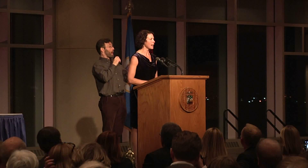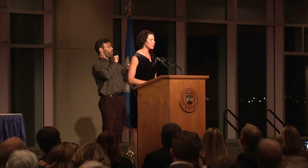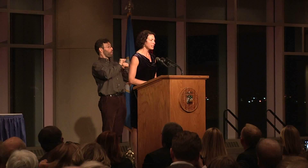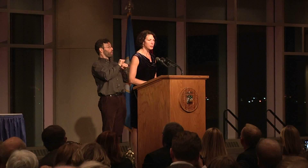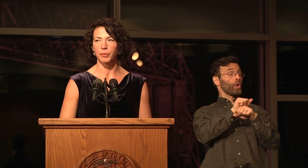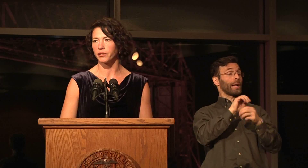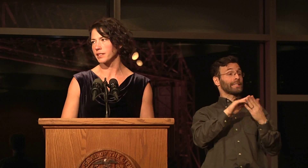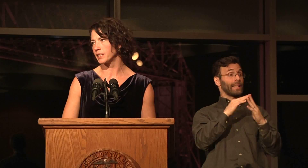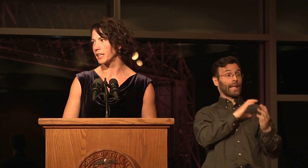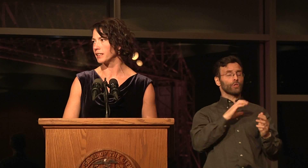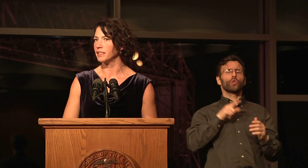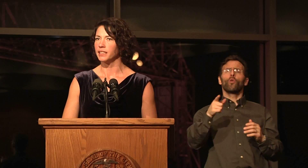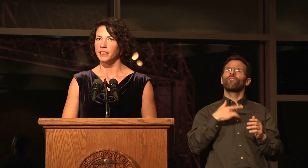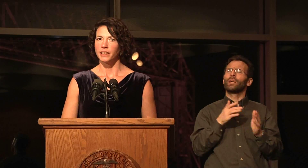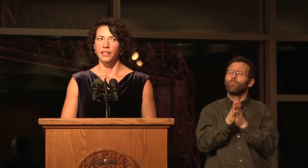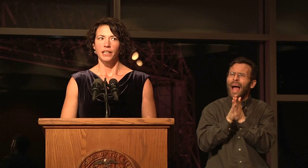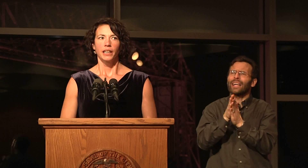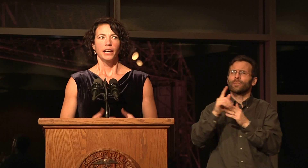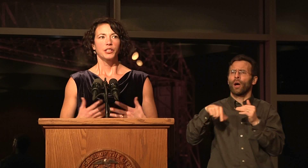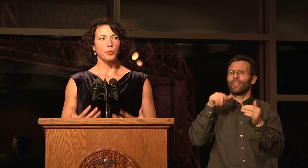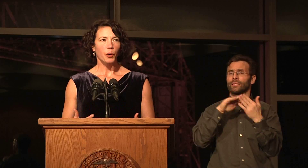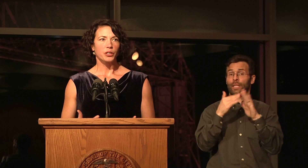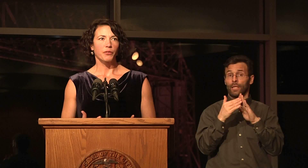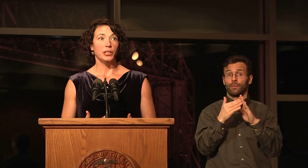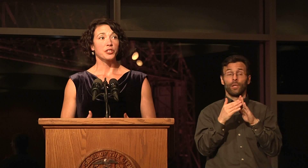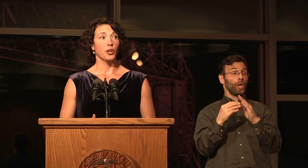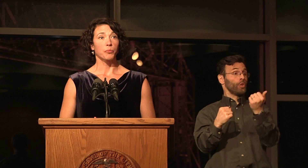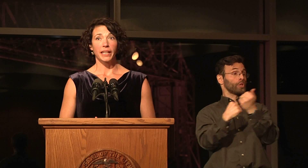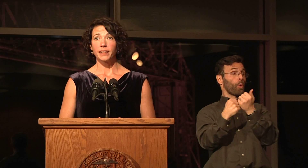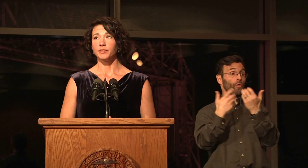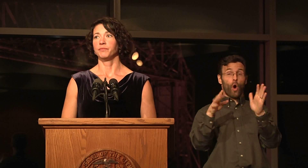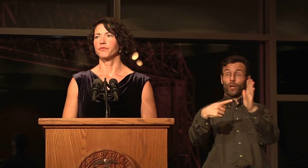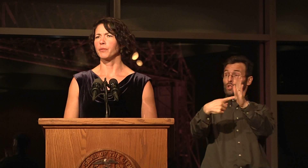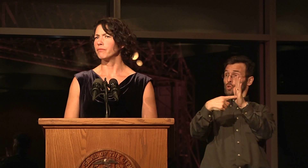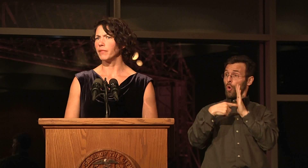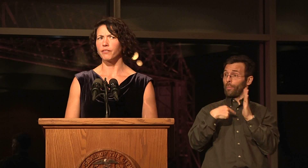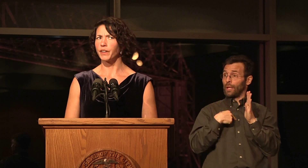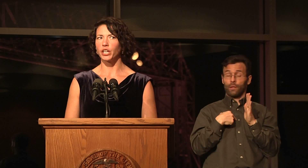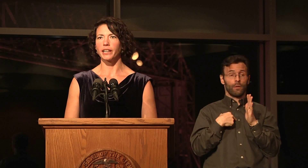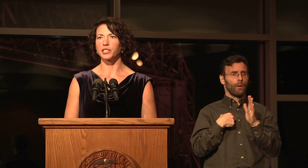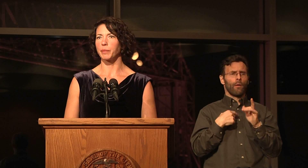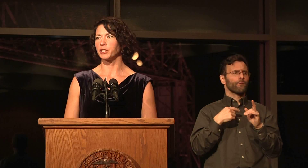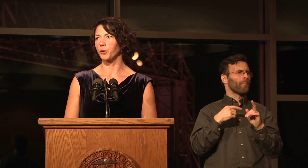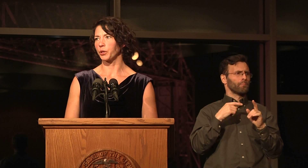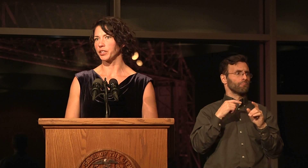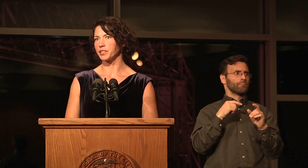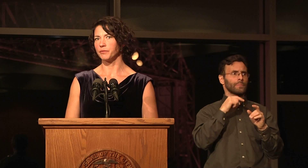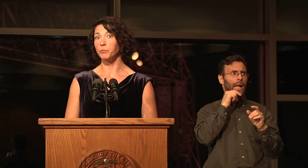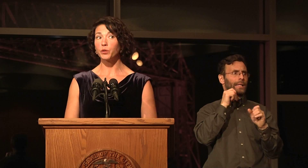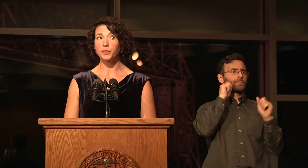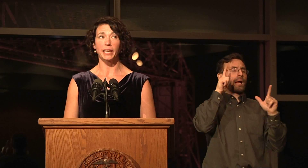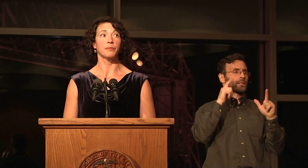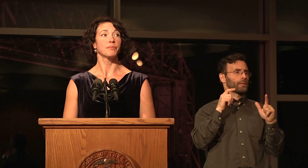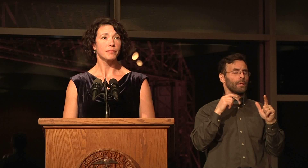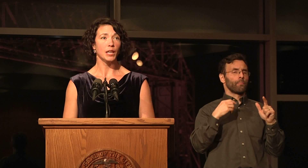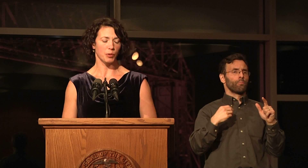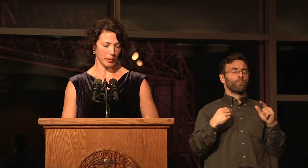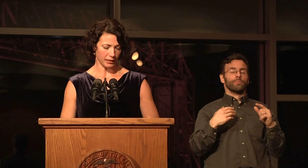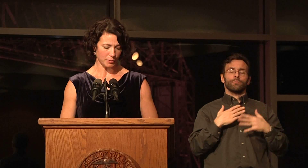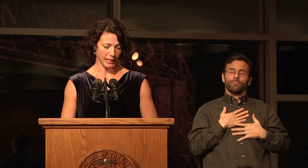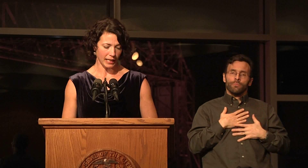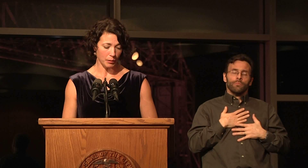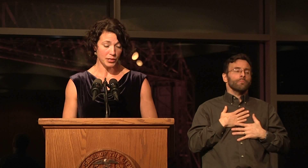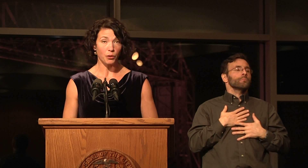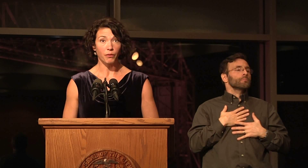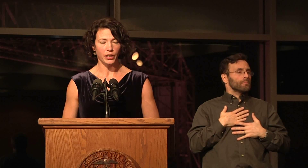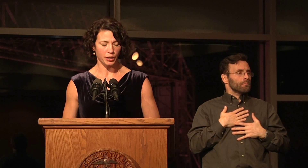you feel passionate about this city. The support you have already shown me from very unexpected corners moves me and